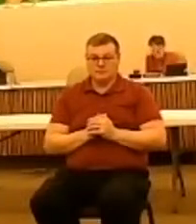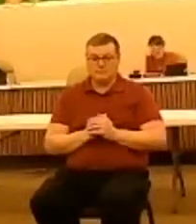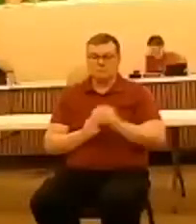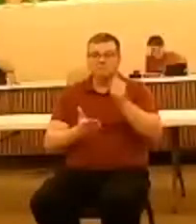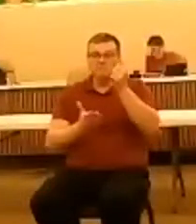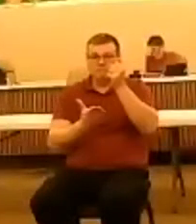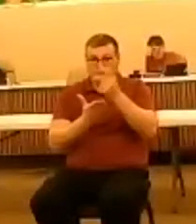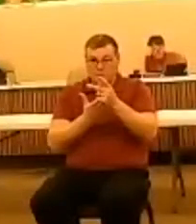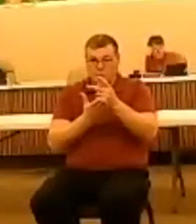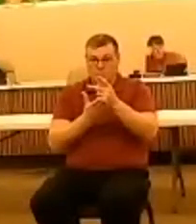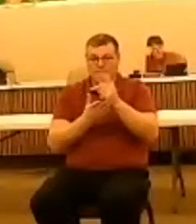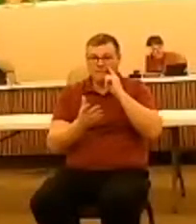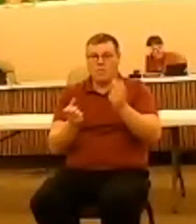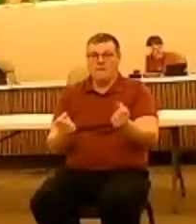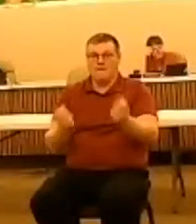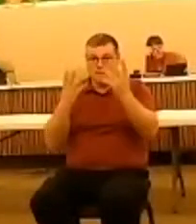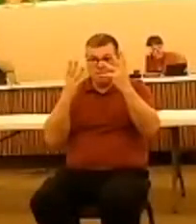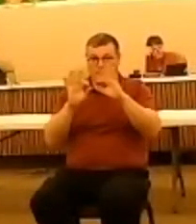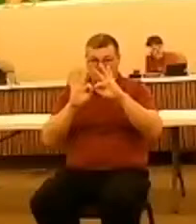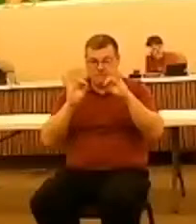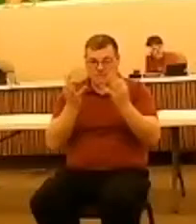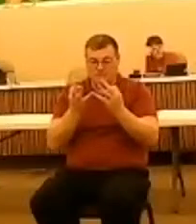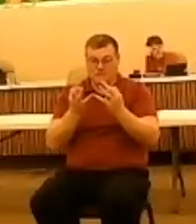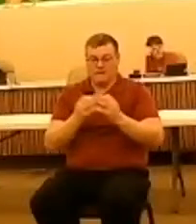approval of the multifamily